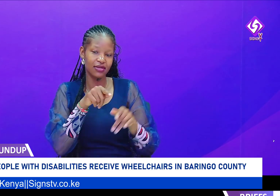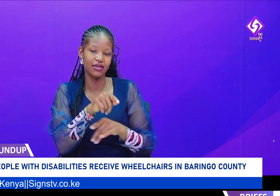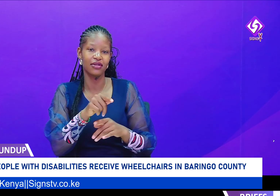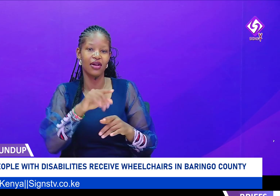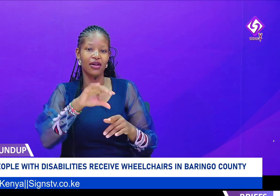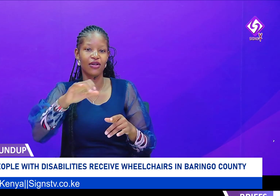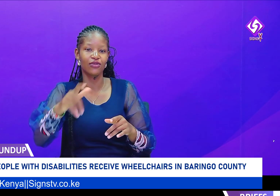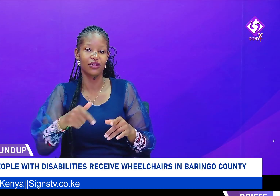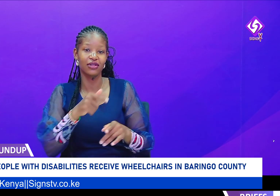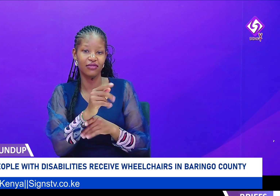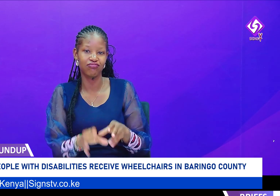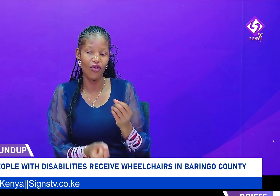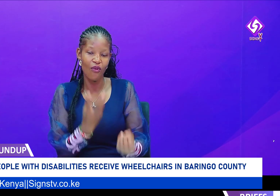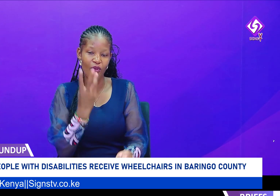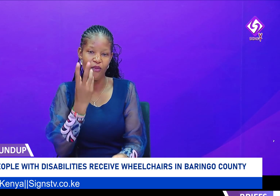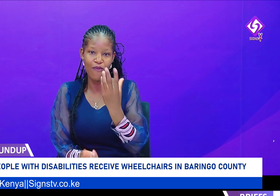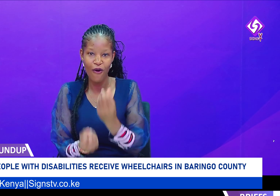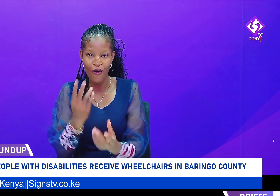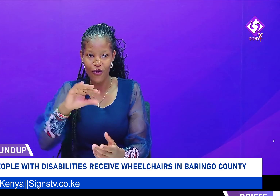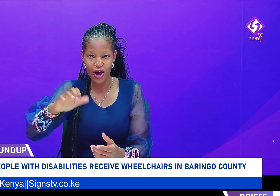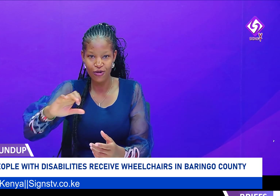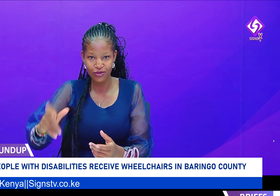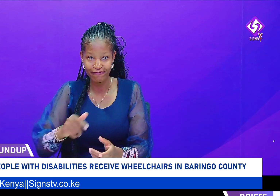with disabilities across the county.